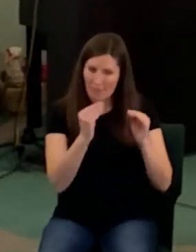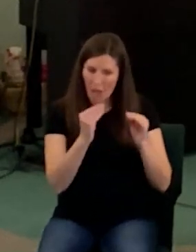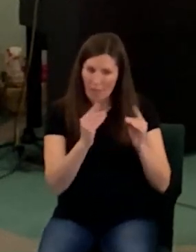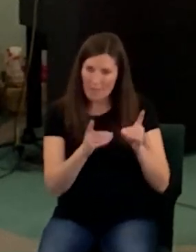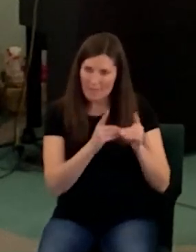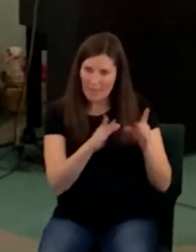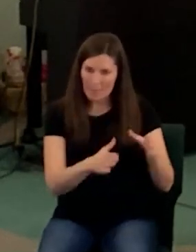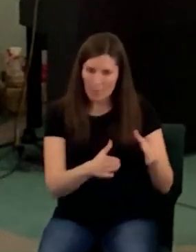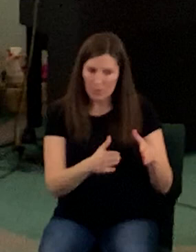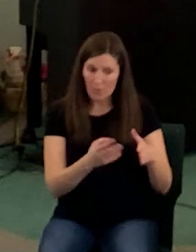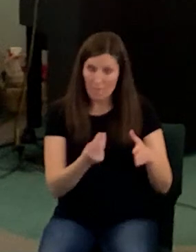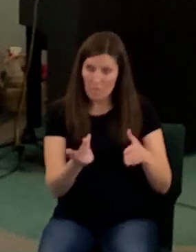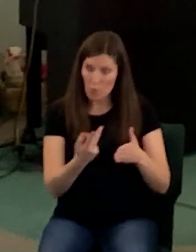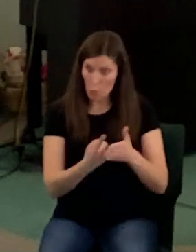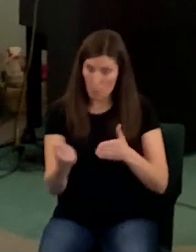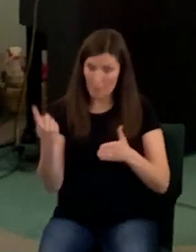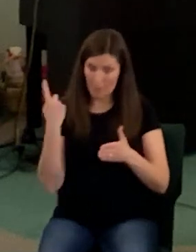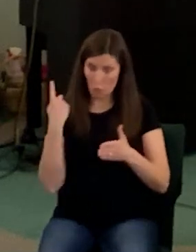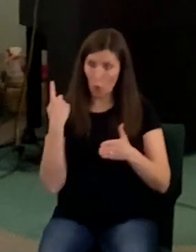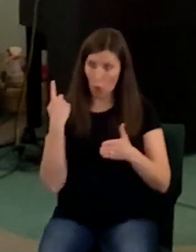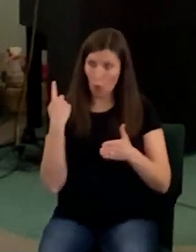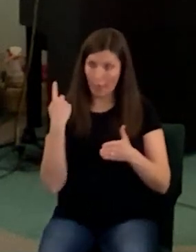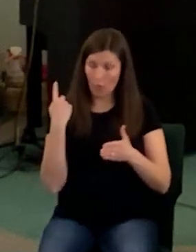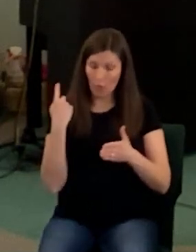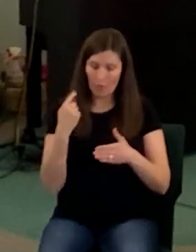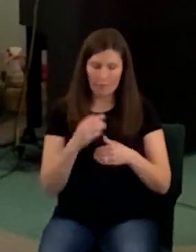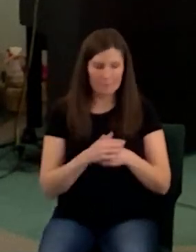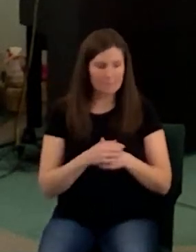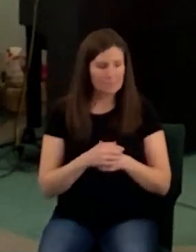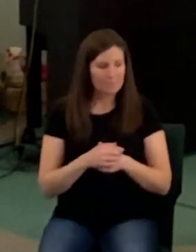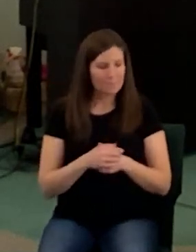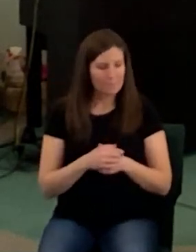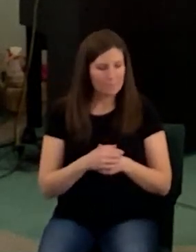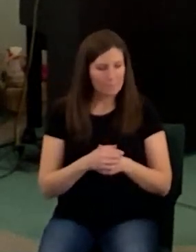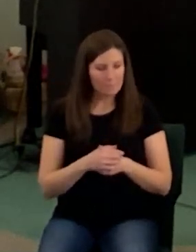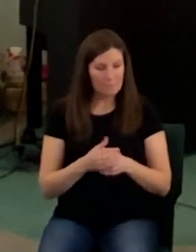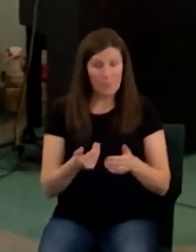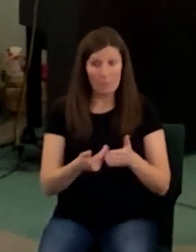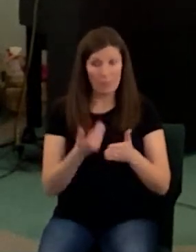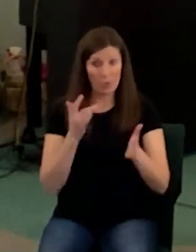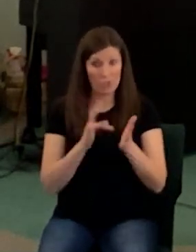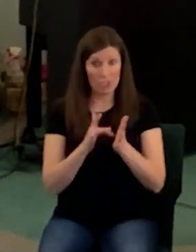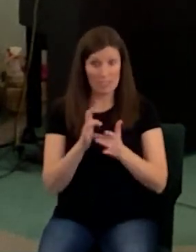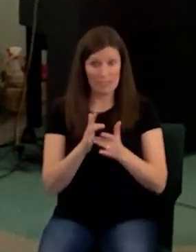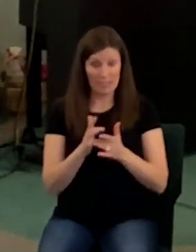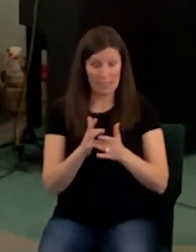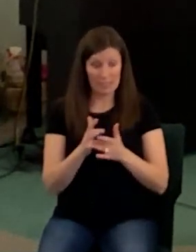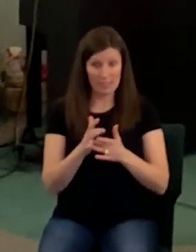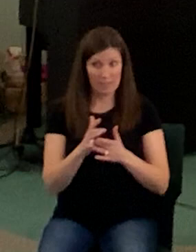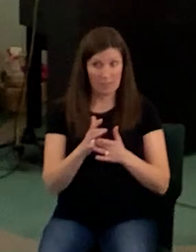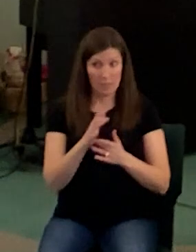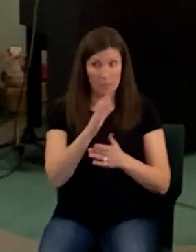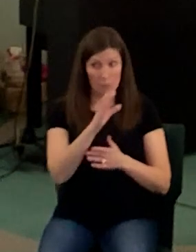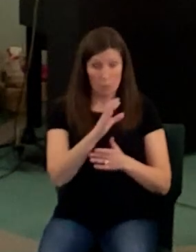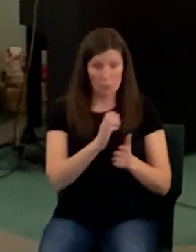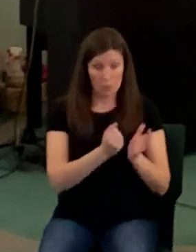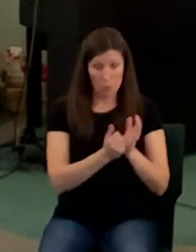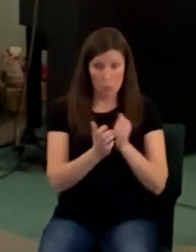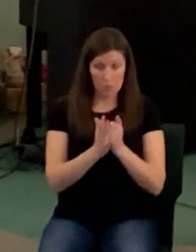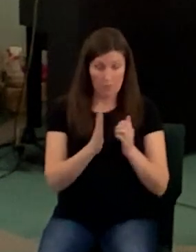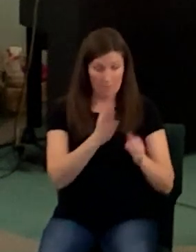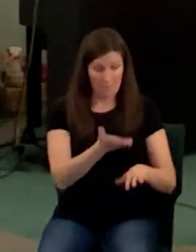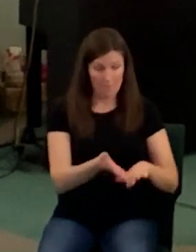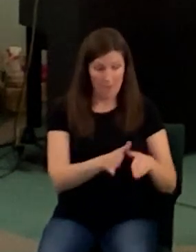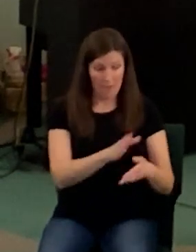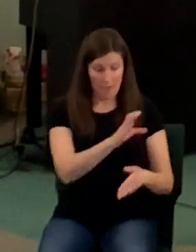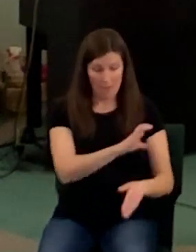John 15:5, and that night before Jesus' crucifixion, he told them in John 15:5,